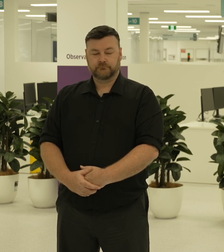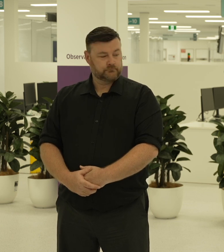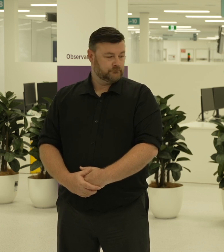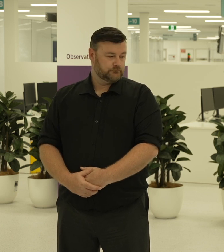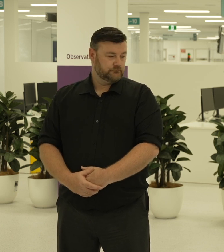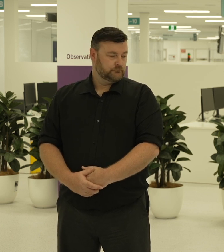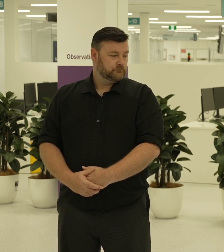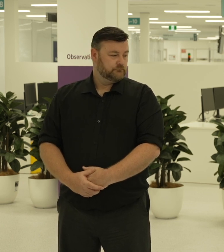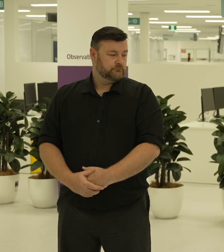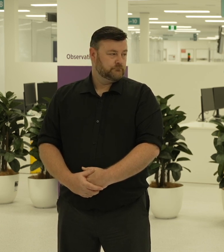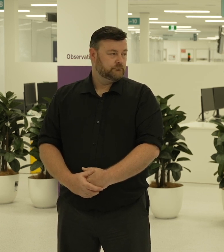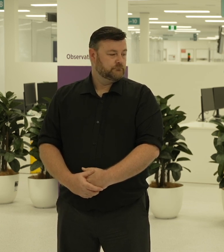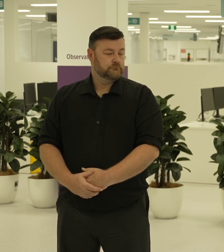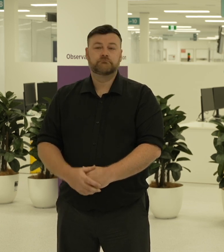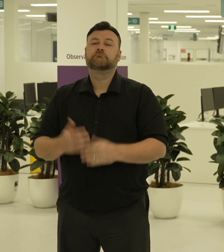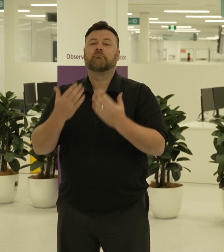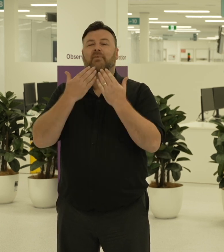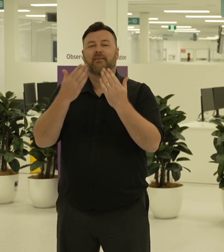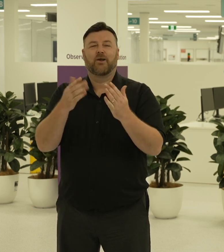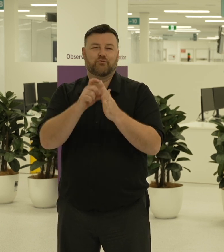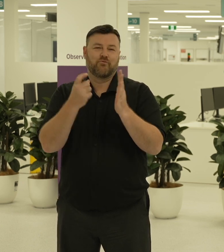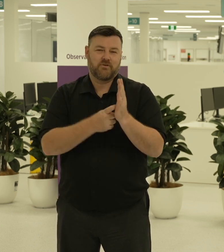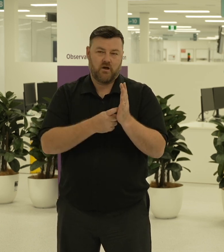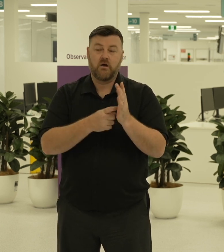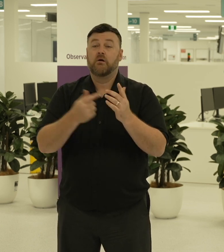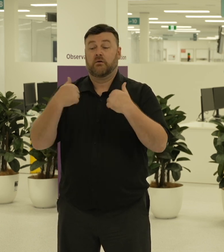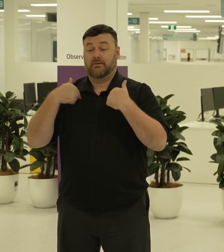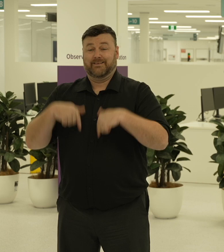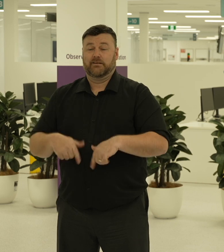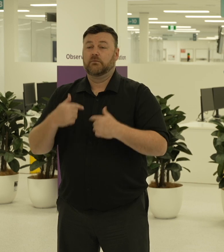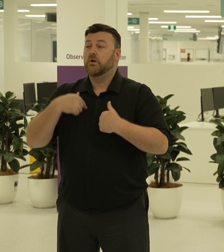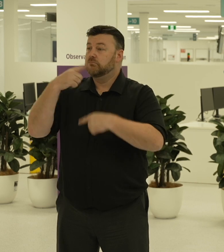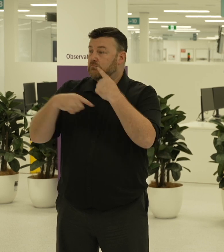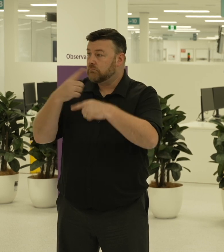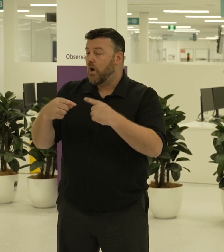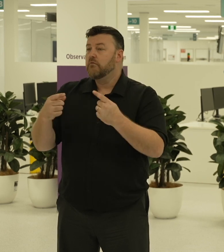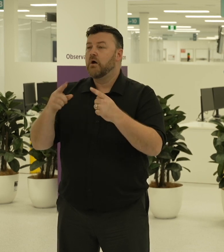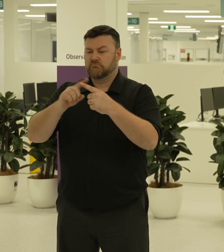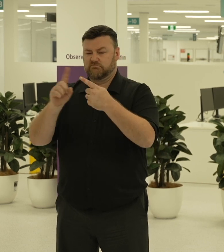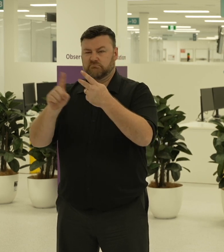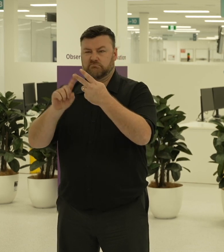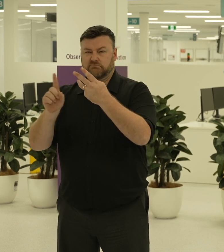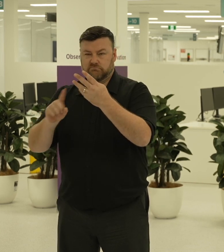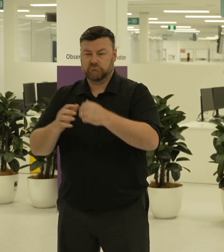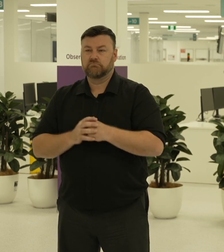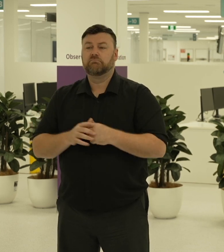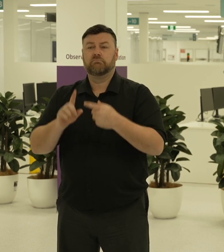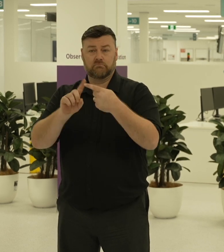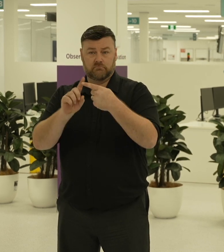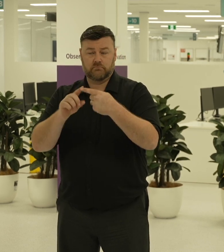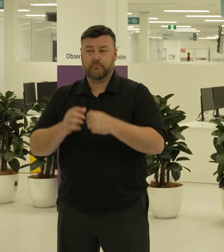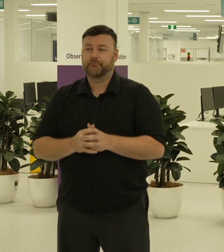Well, thank you, Dr. Chant. Today I'd like to give an update in relation to a number of initiatives. The first is we're